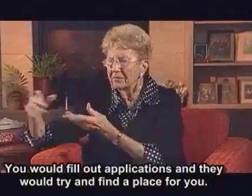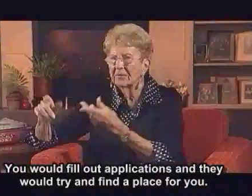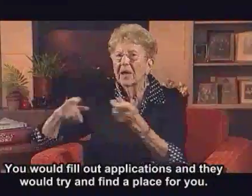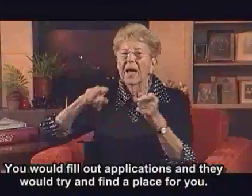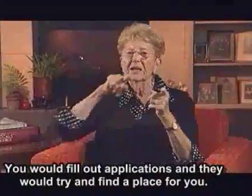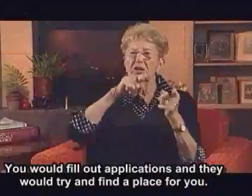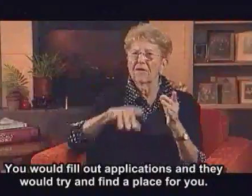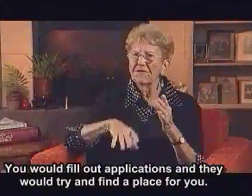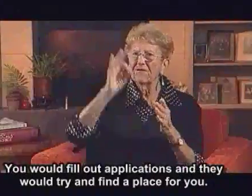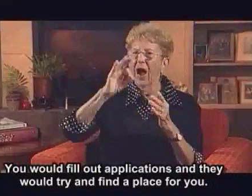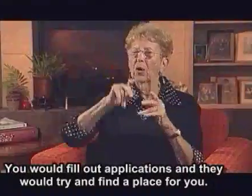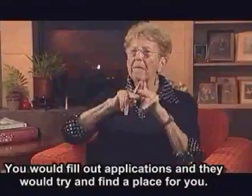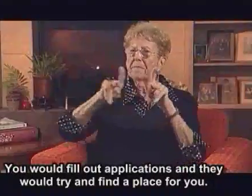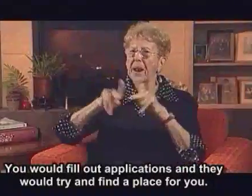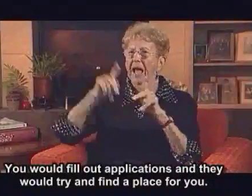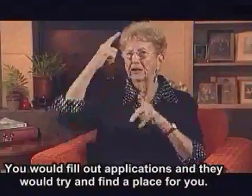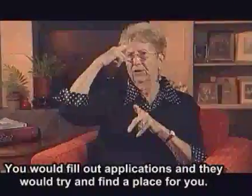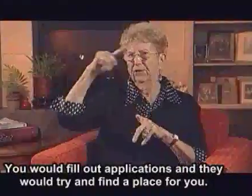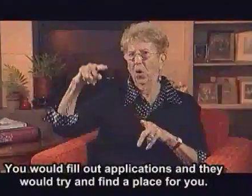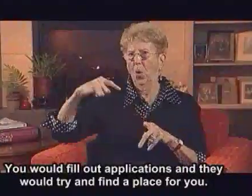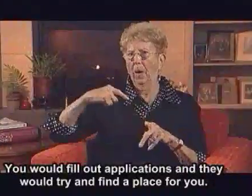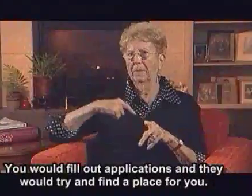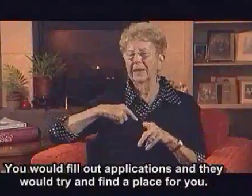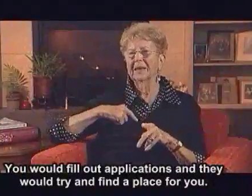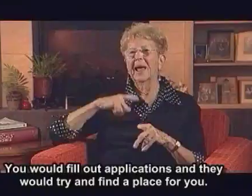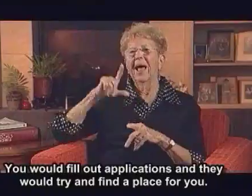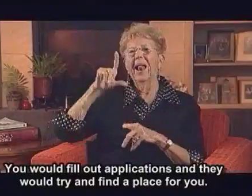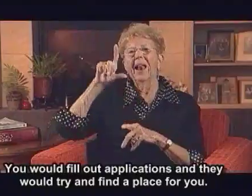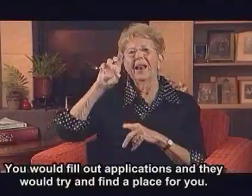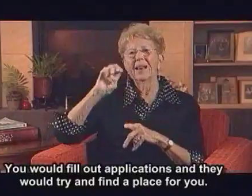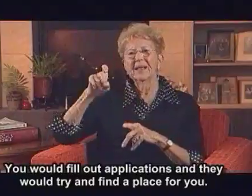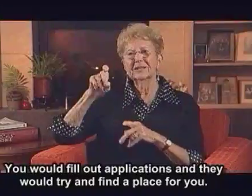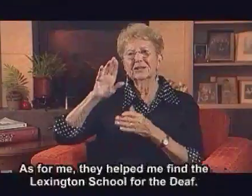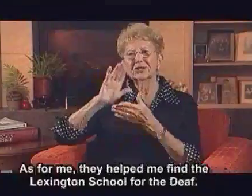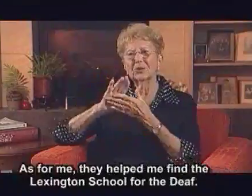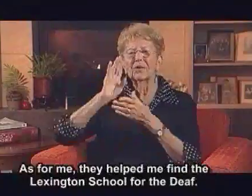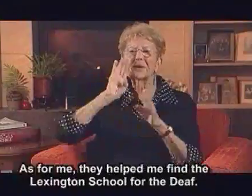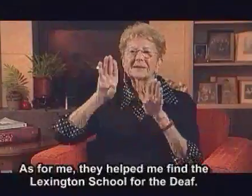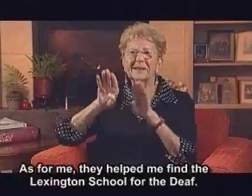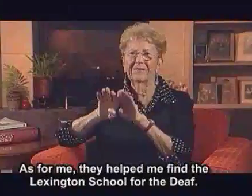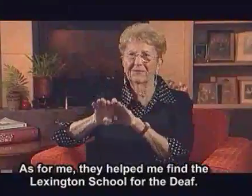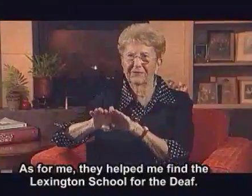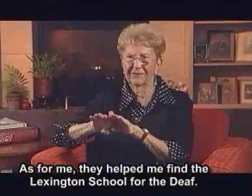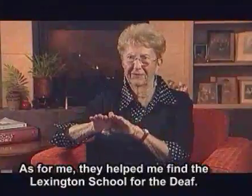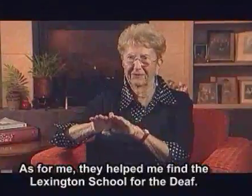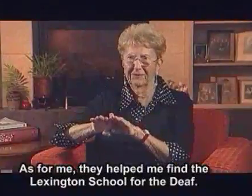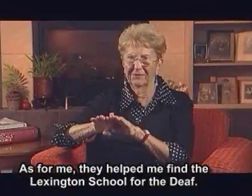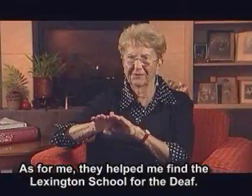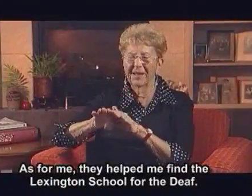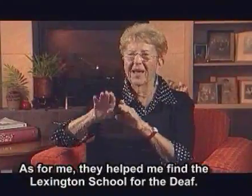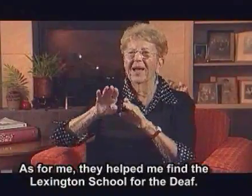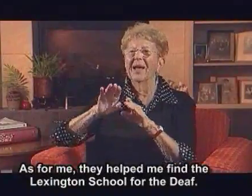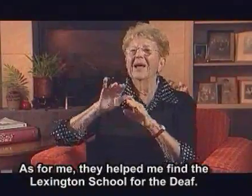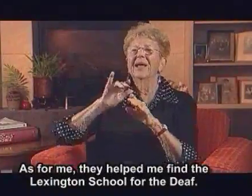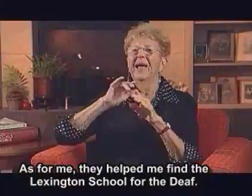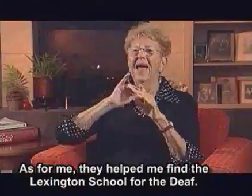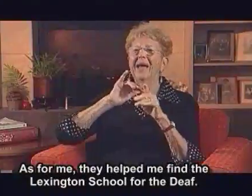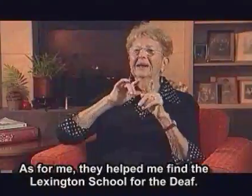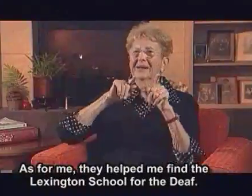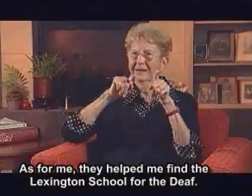You would fill out applications, and they would try to find a place for you. As for me, they helped me find the Lexington School for